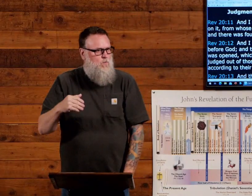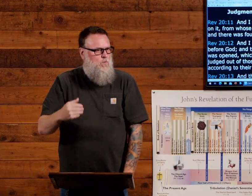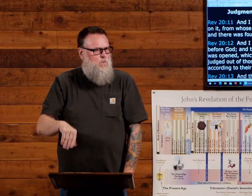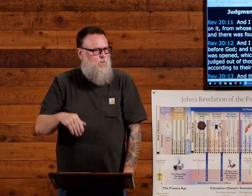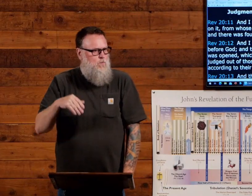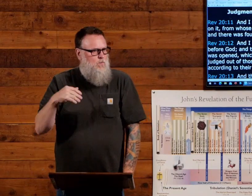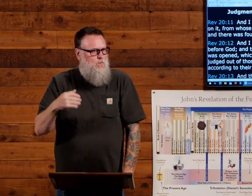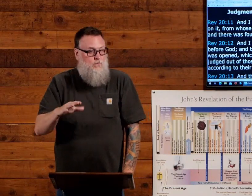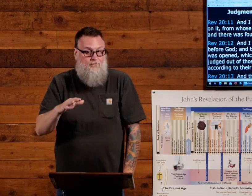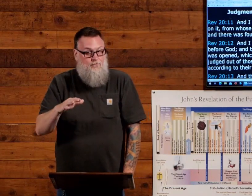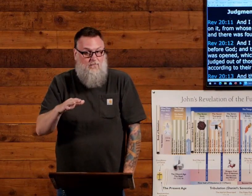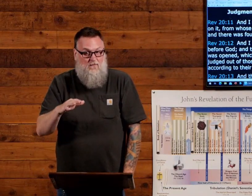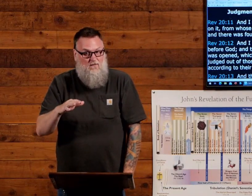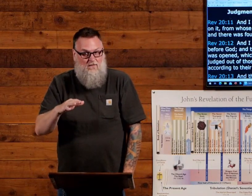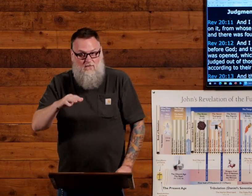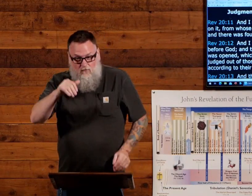Strange thought process.